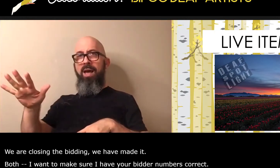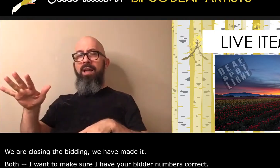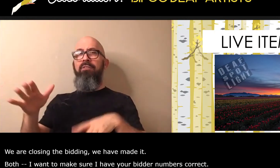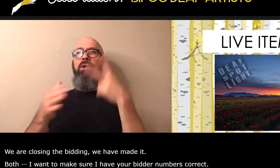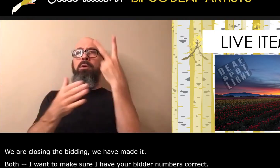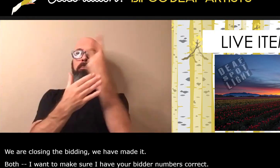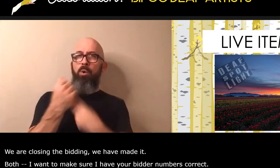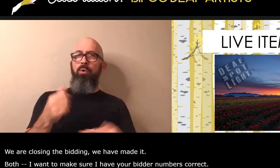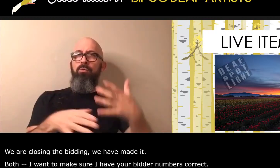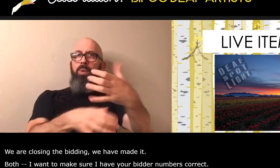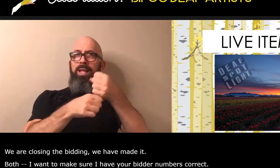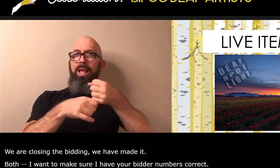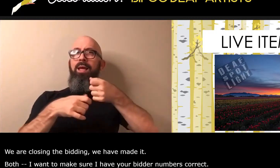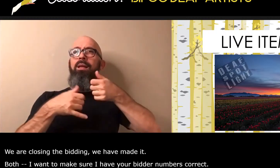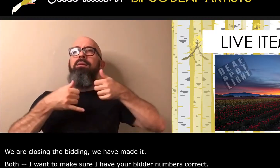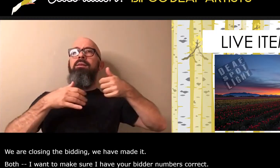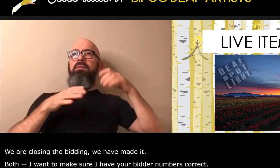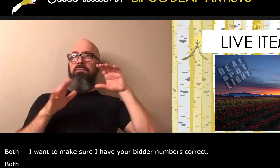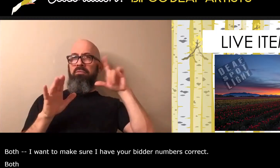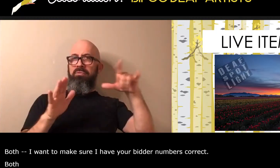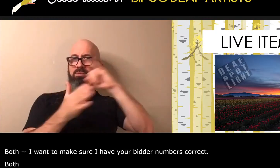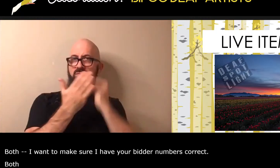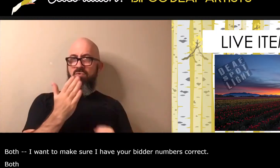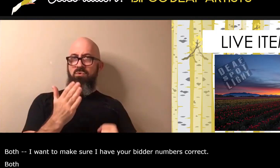Both 102 and 155